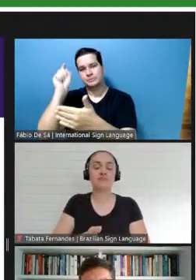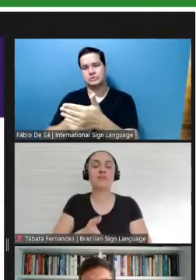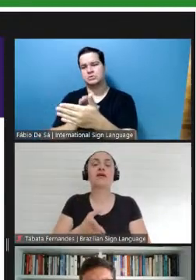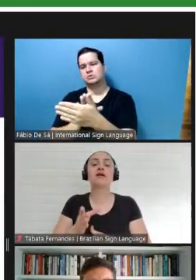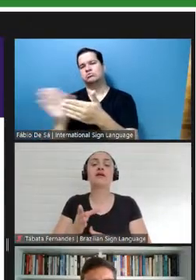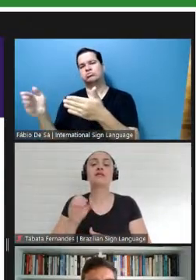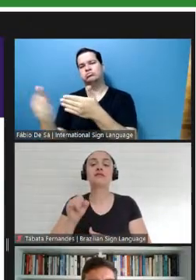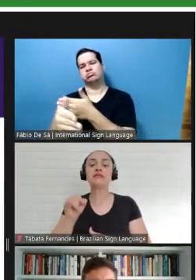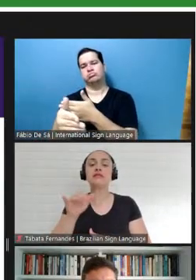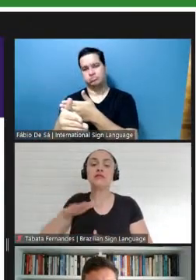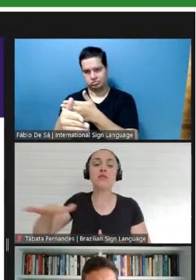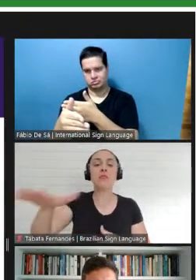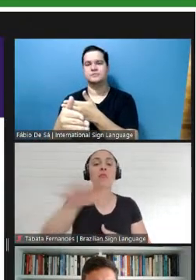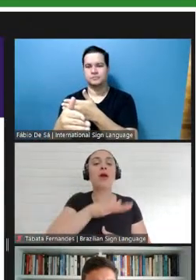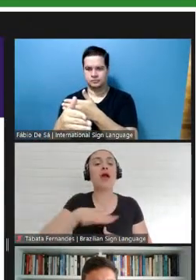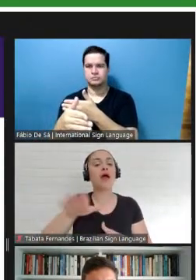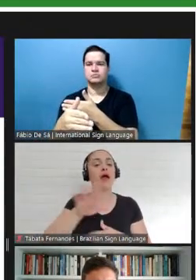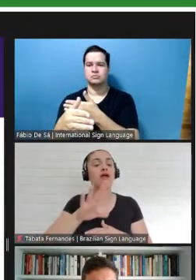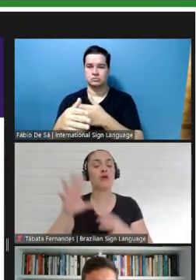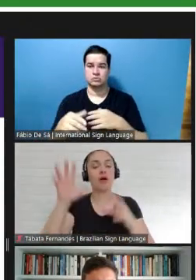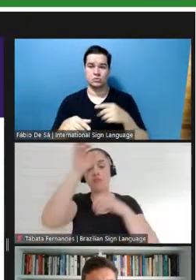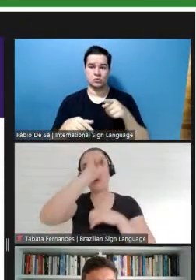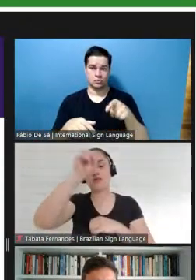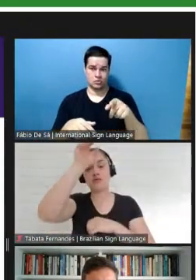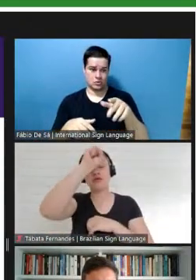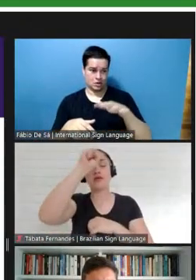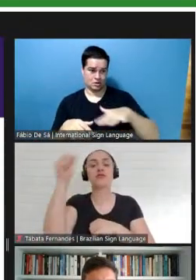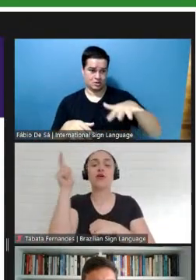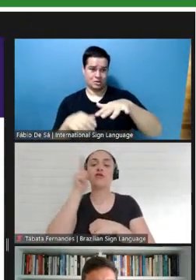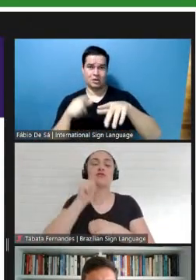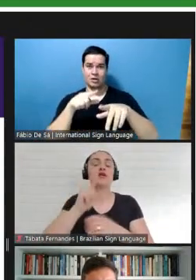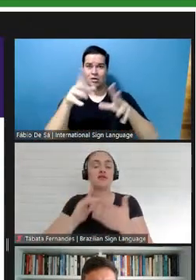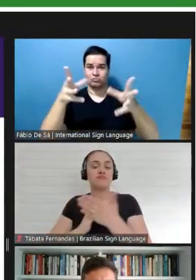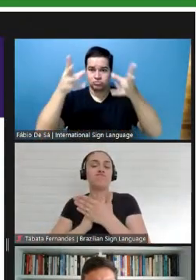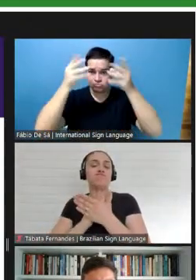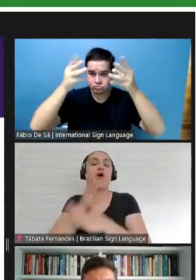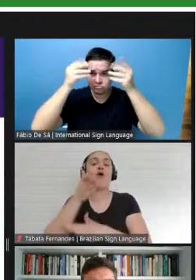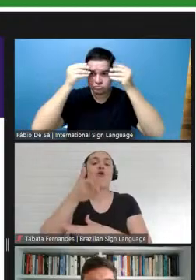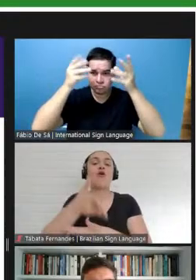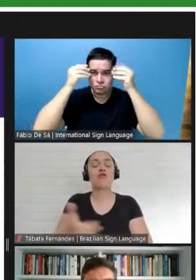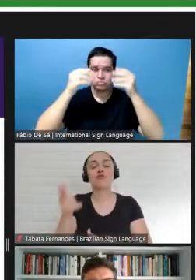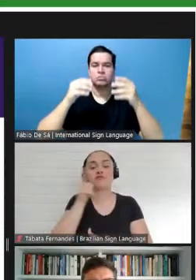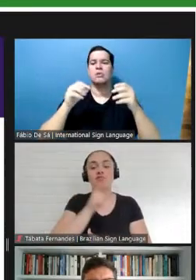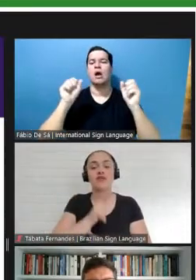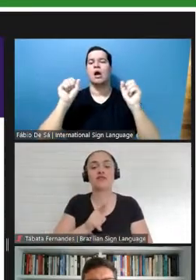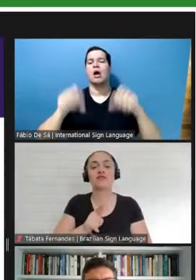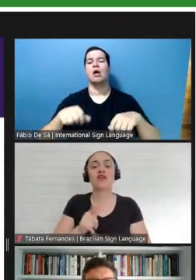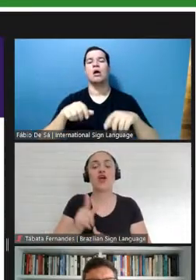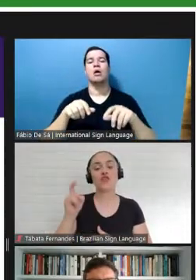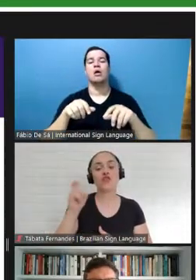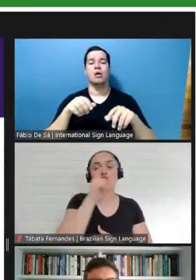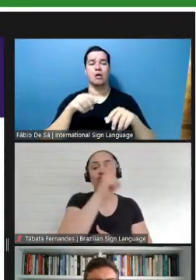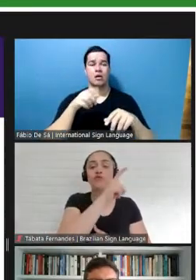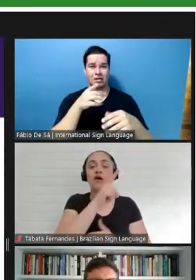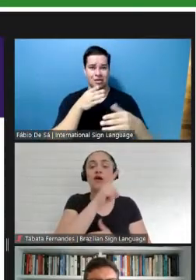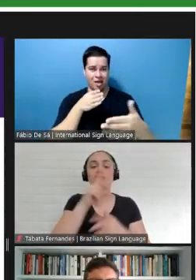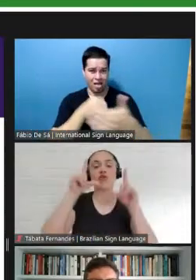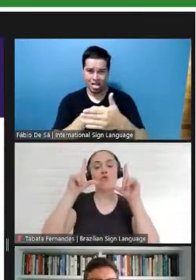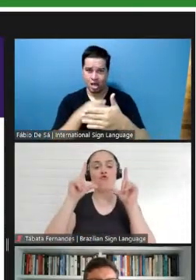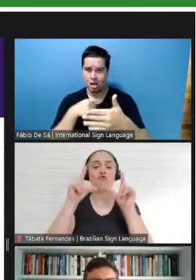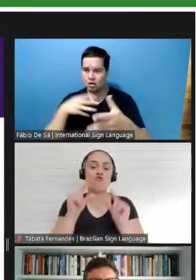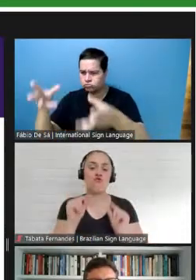barriers embedded in it that can be minimized through thoughtful design and thoughtful use of